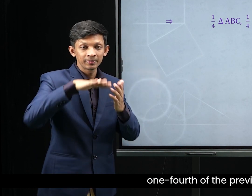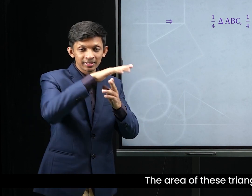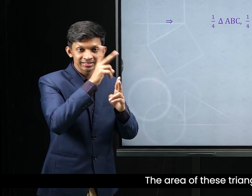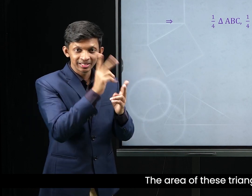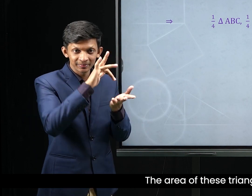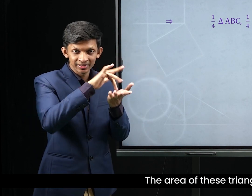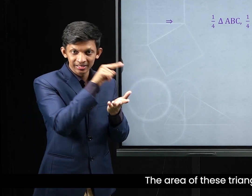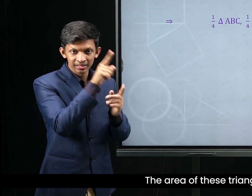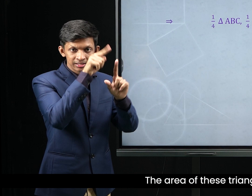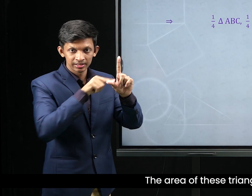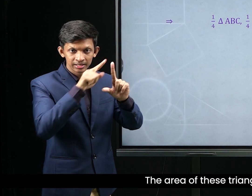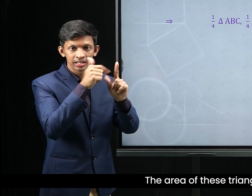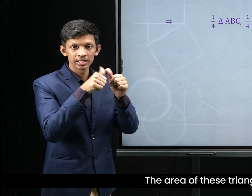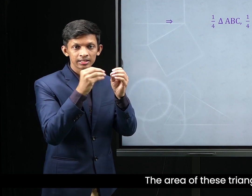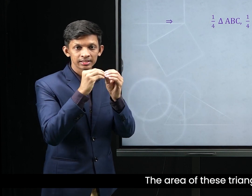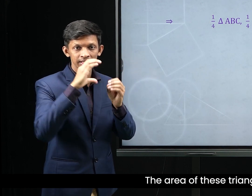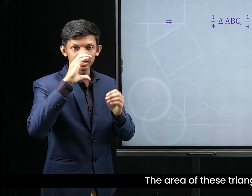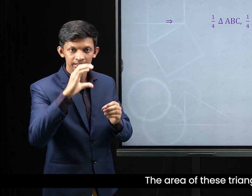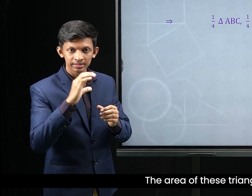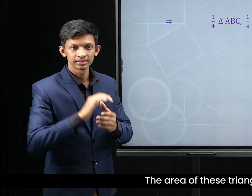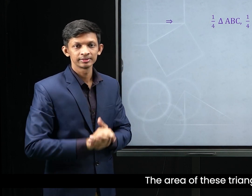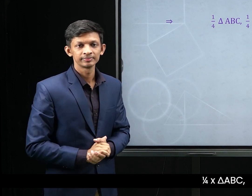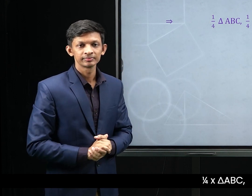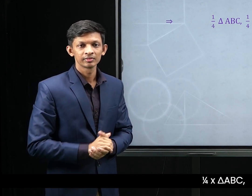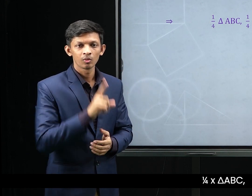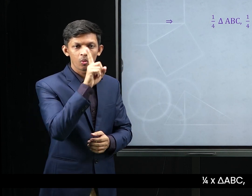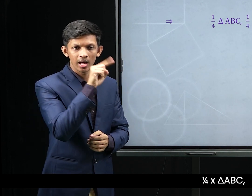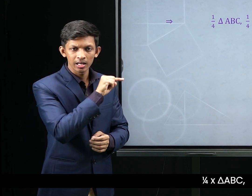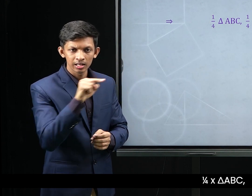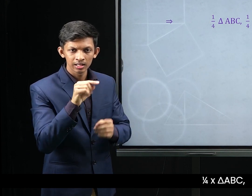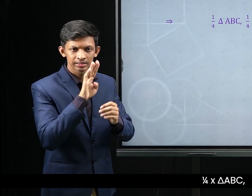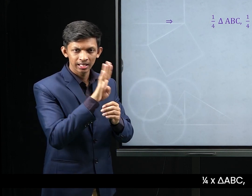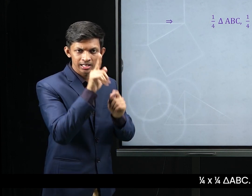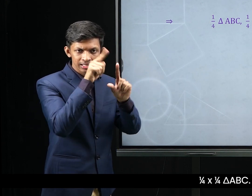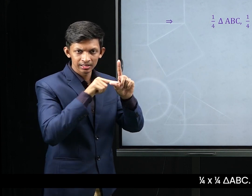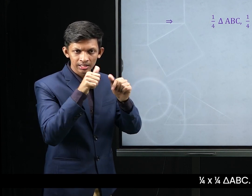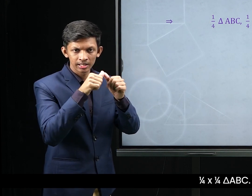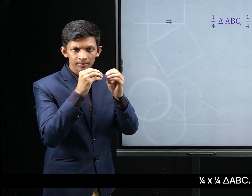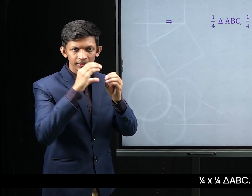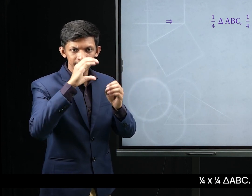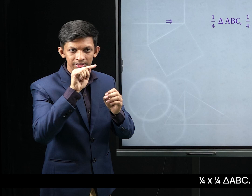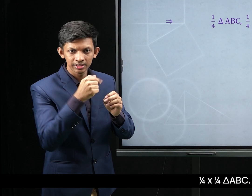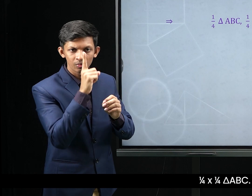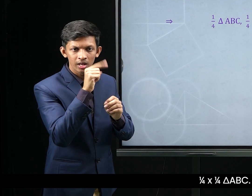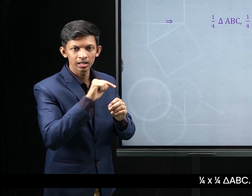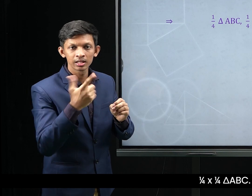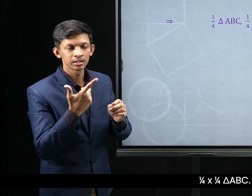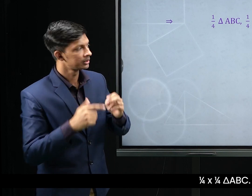The area of these triangles is ABC. 1/4 of triangle ABC, 1/4 into 1/4 into